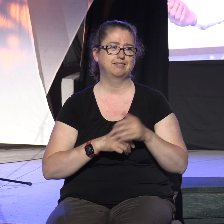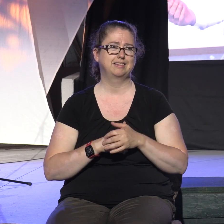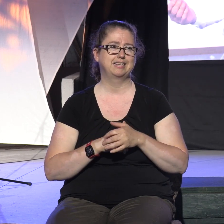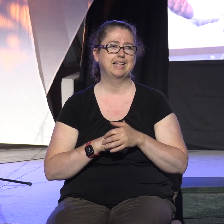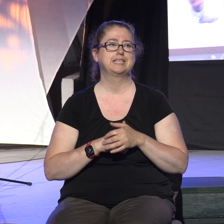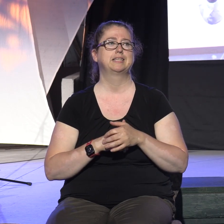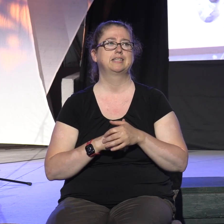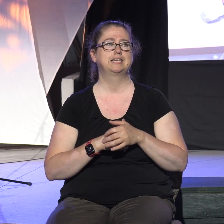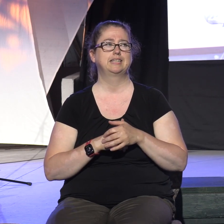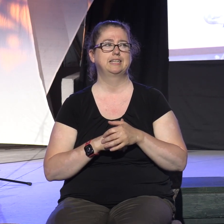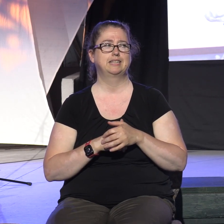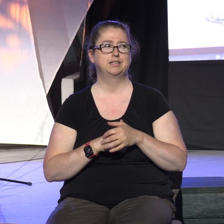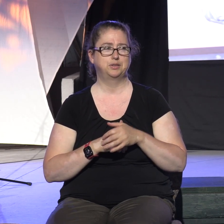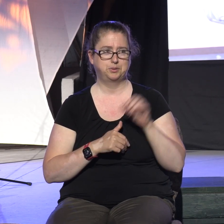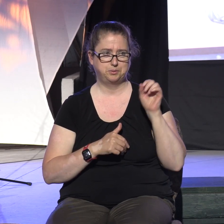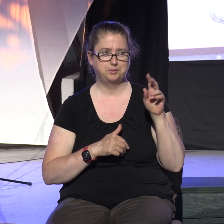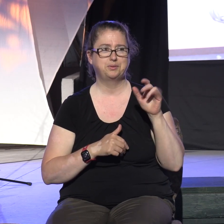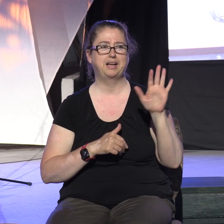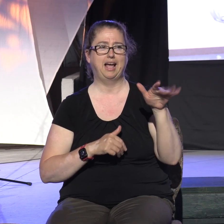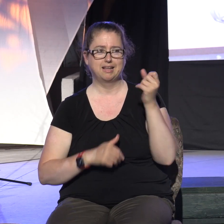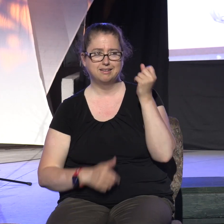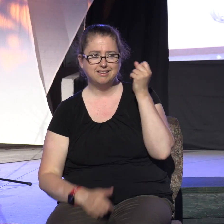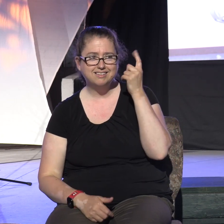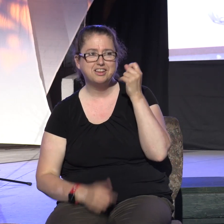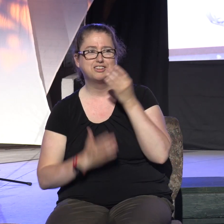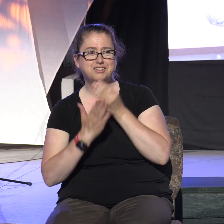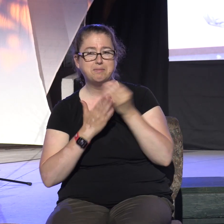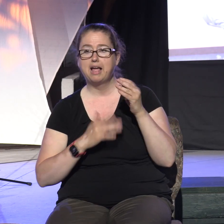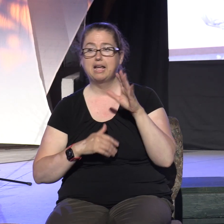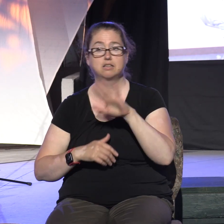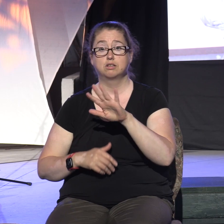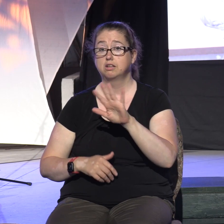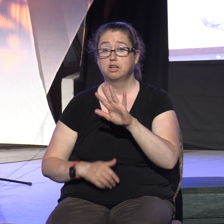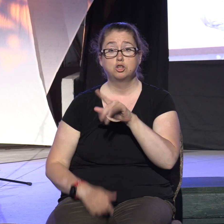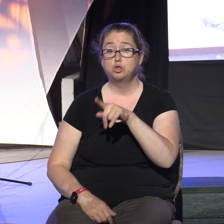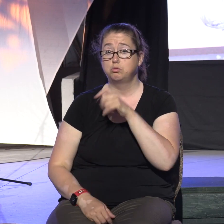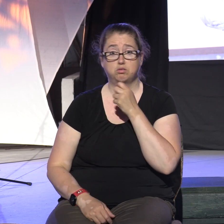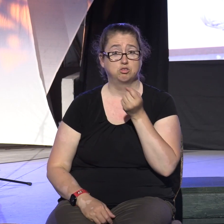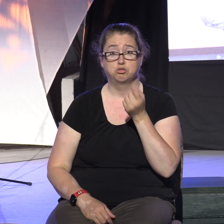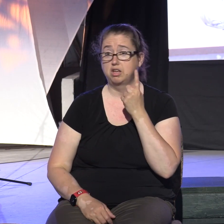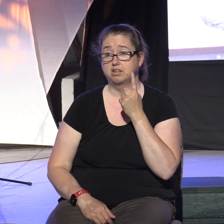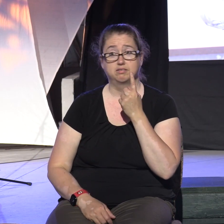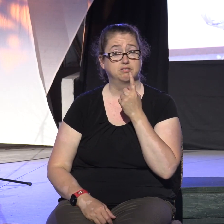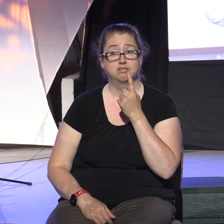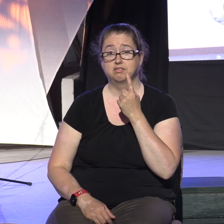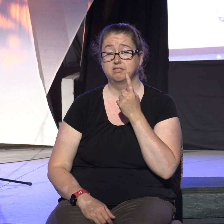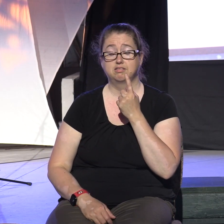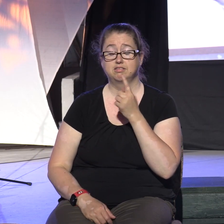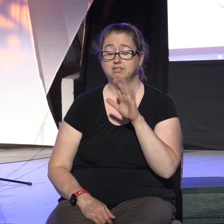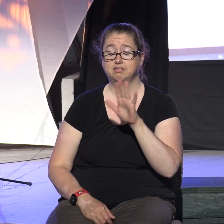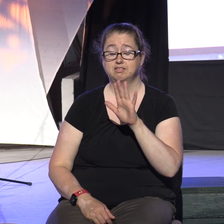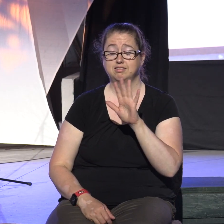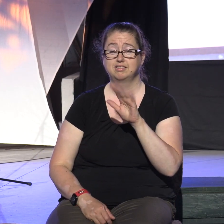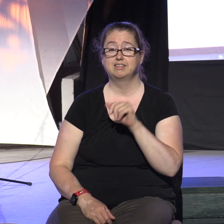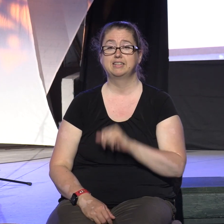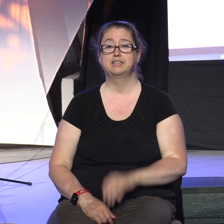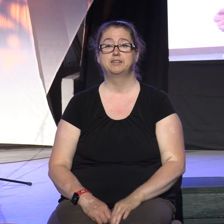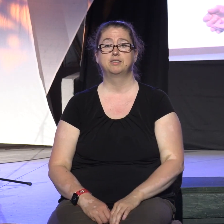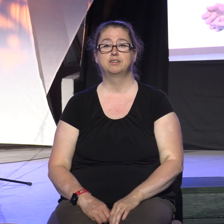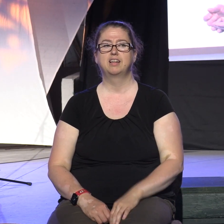I said, come, follow me. So I fell in line behind him as we walked down this marbled